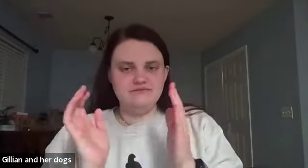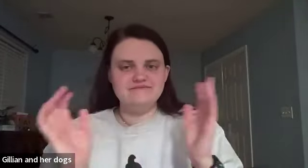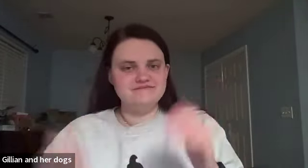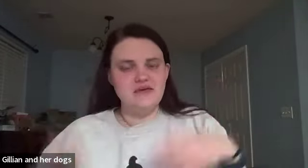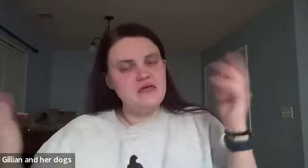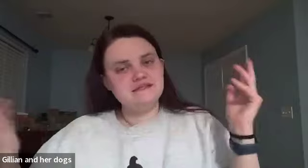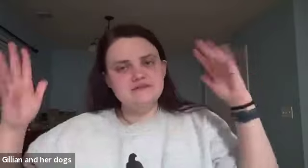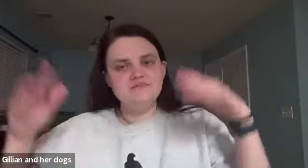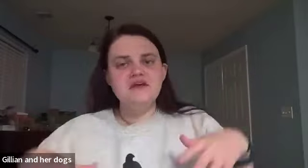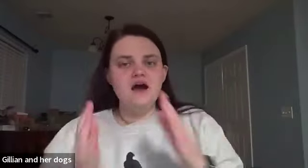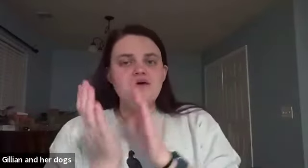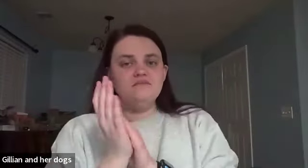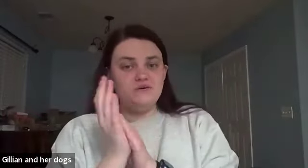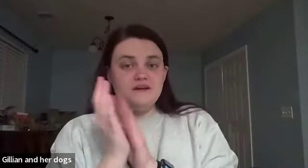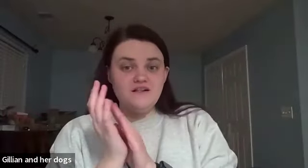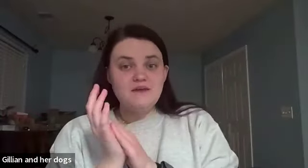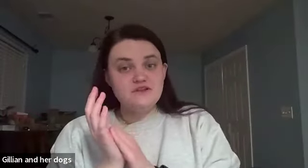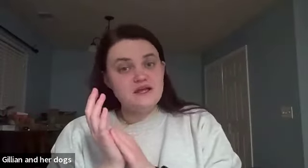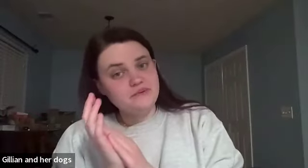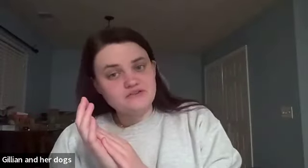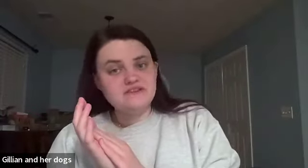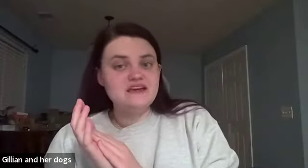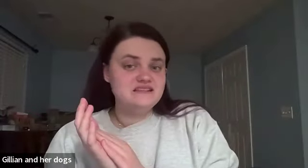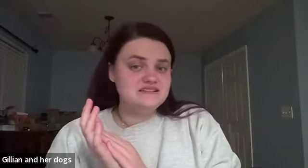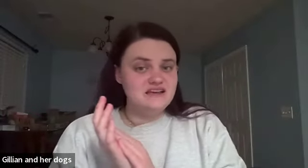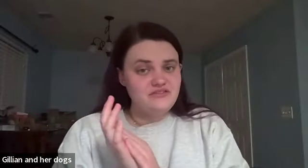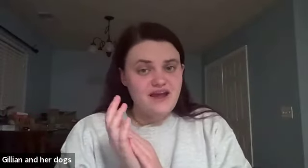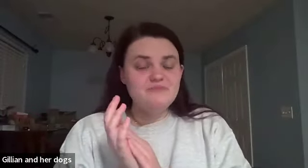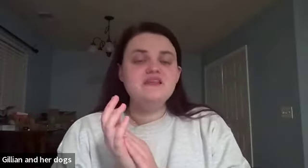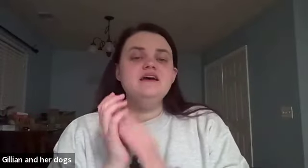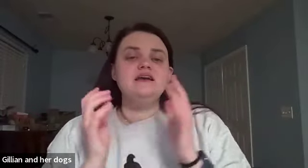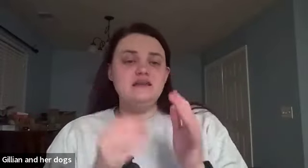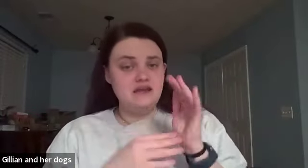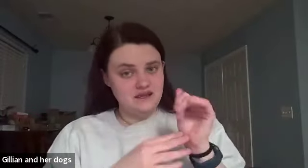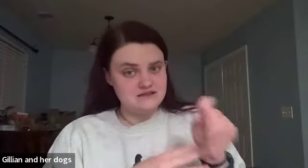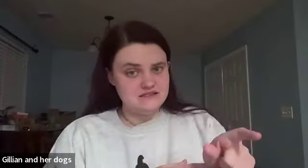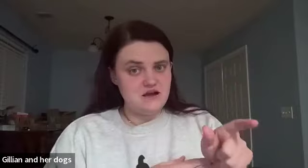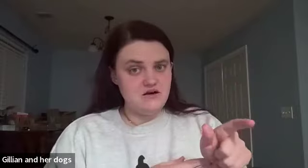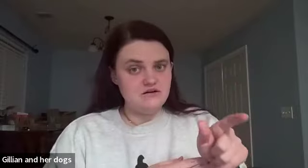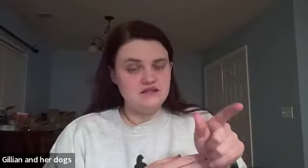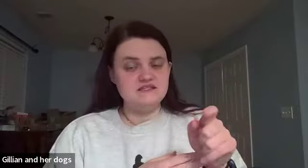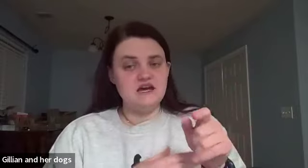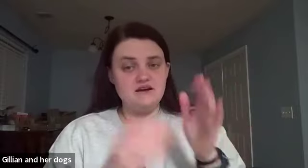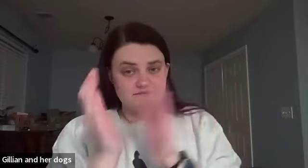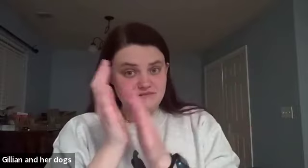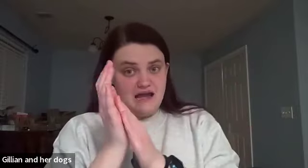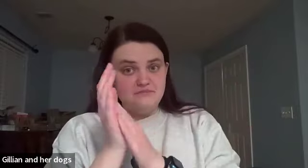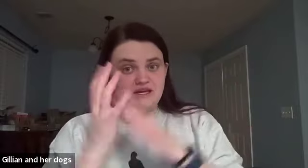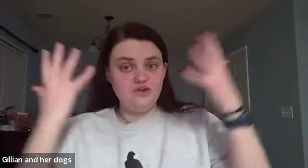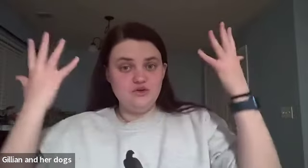well, that's it. Like when we clap for like birthdays, things like that. In ASL, instead of clapping,